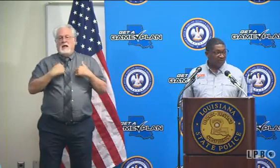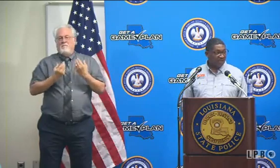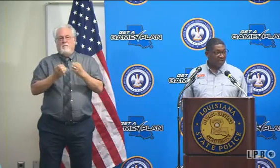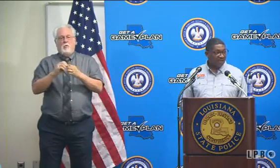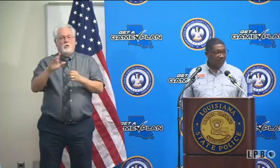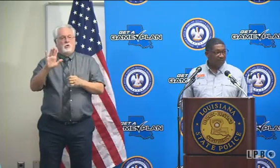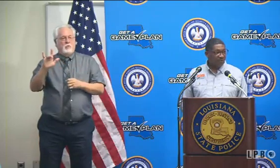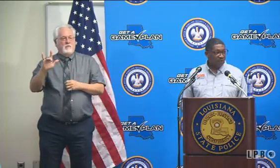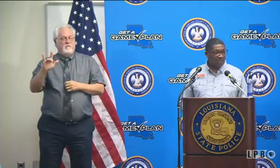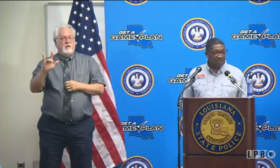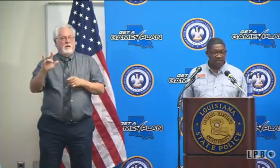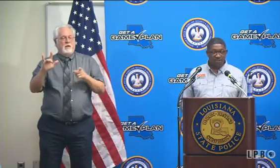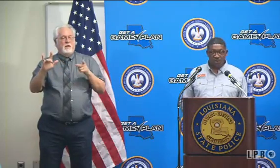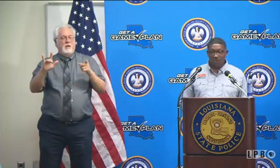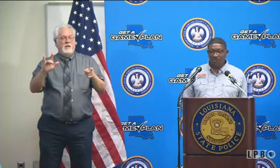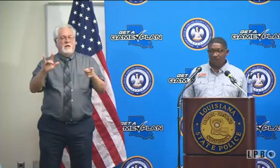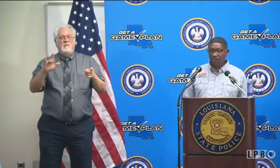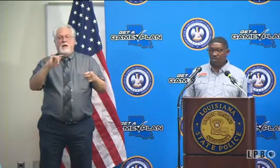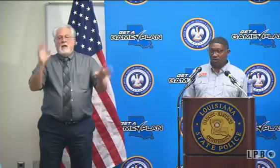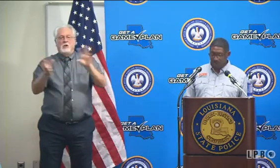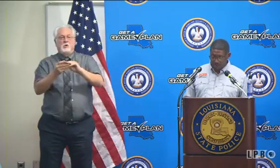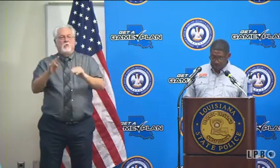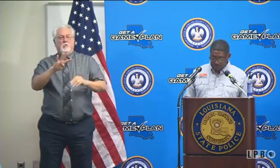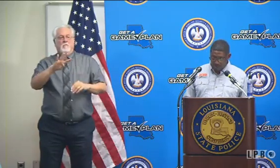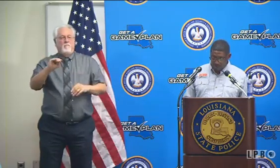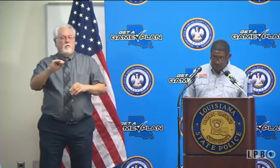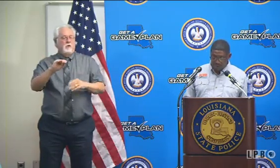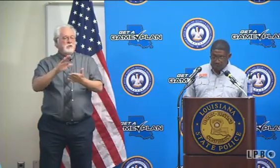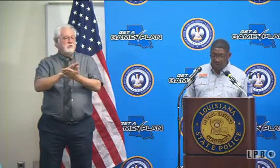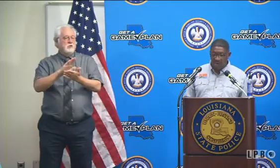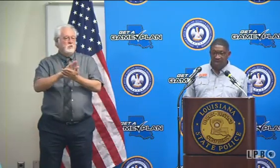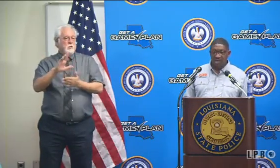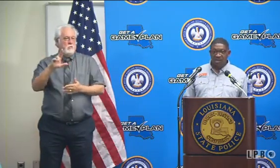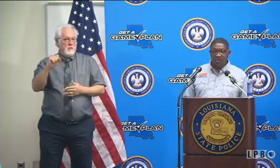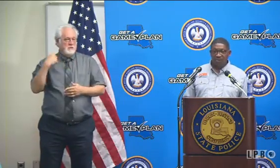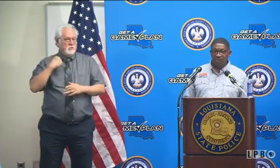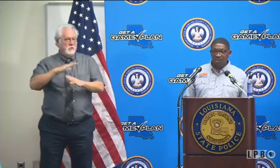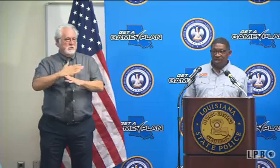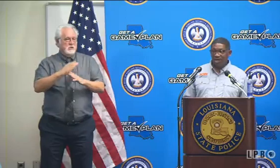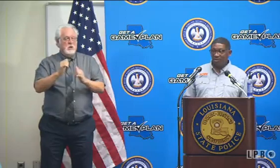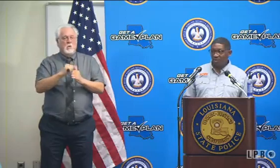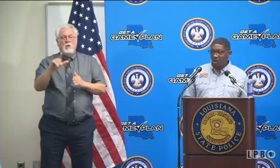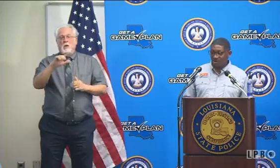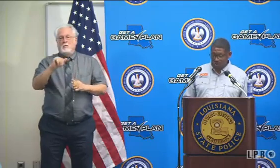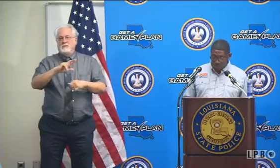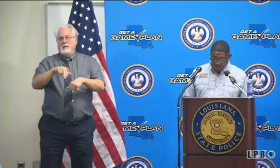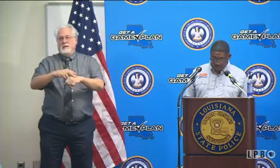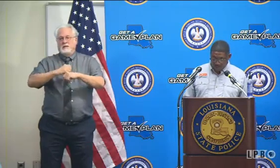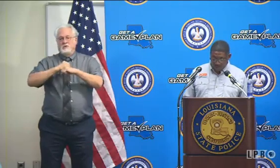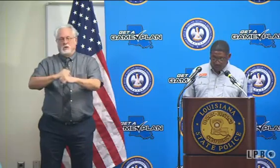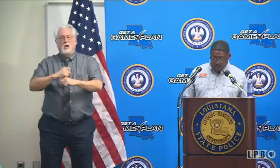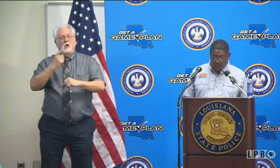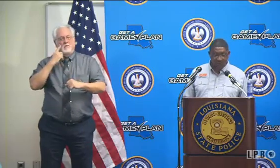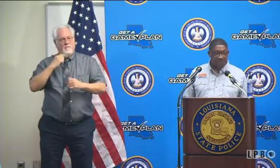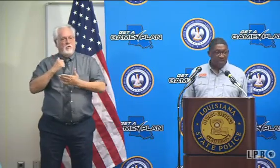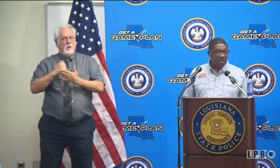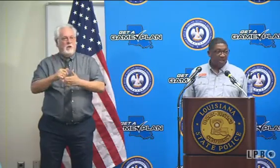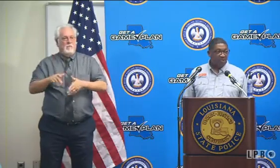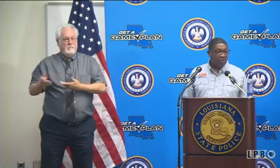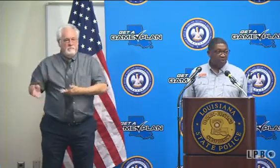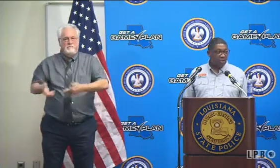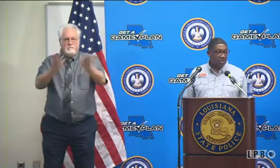additional 25, as well as a total of 40 school buses that we are sharing with Louisiana National Guard to help in